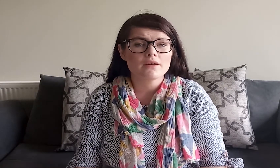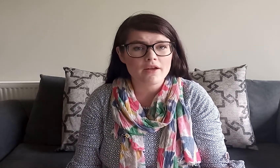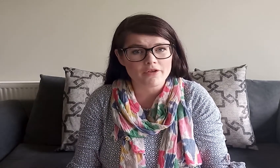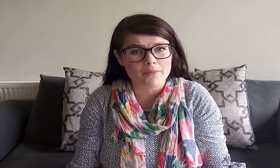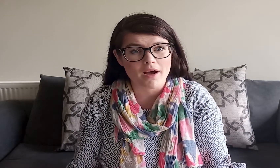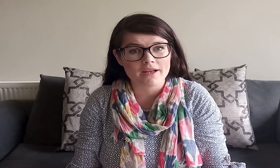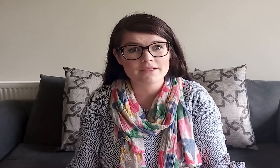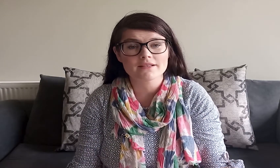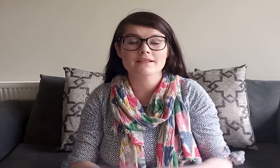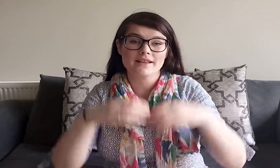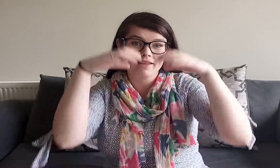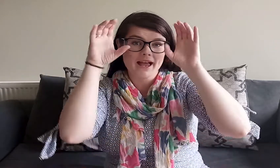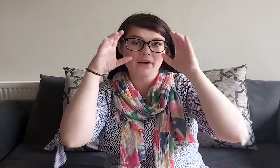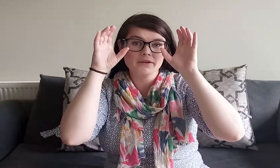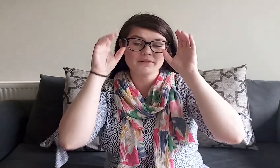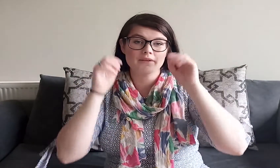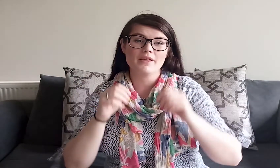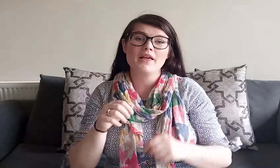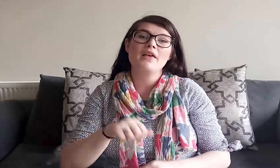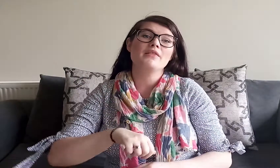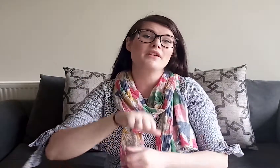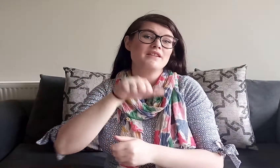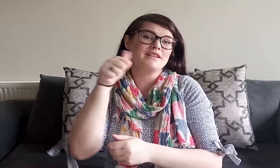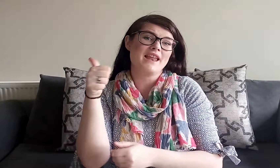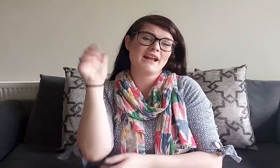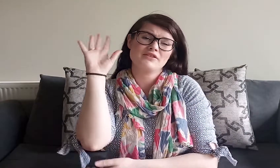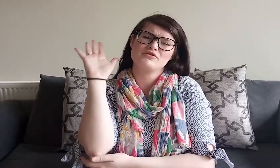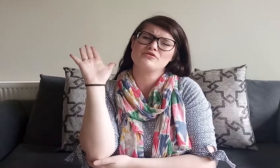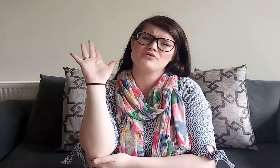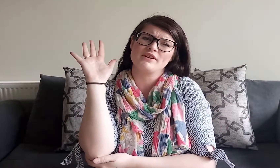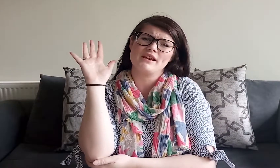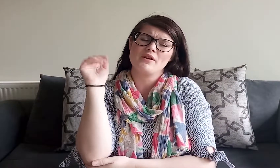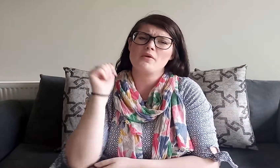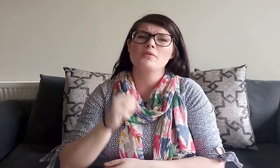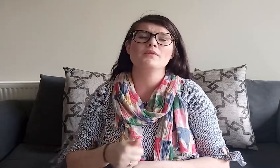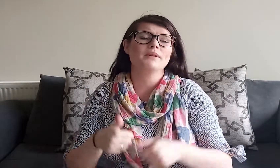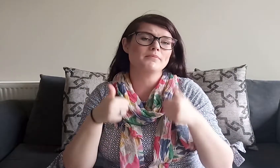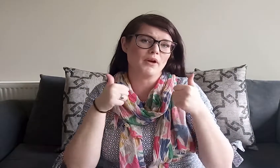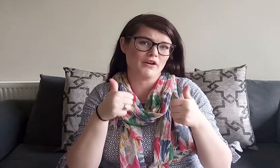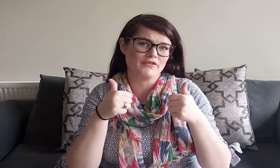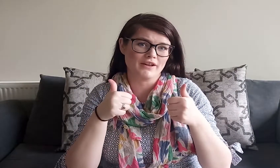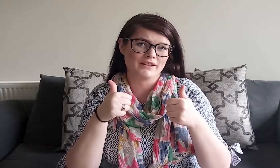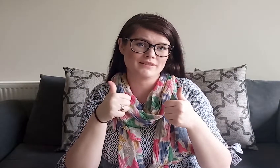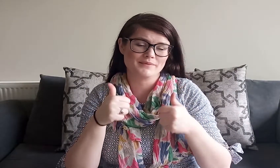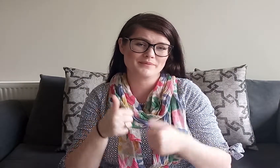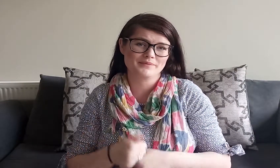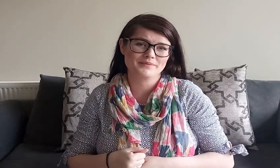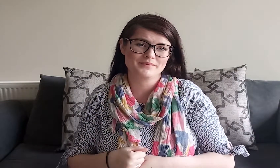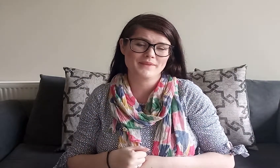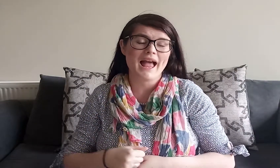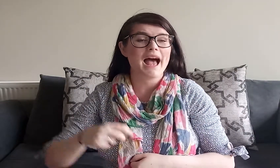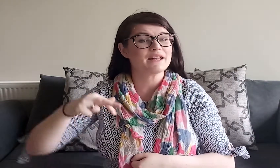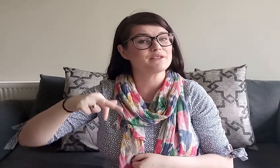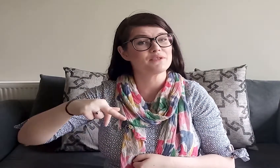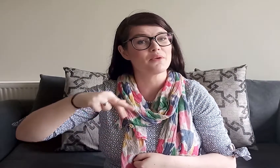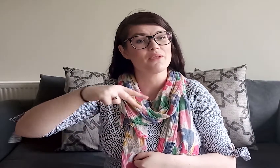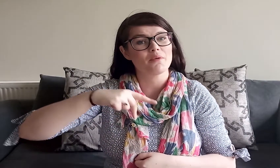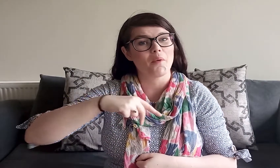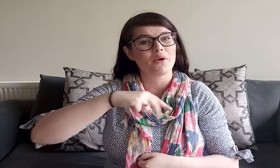"Never mind," said the owl. "The next tree will be perfect." And so they walked